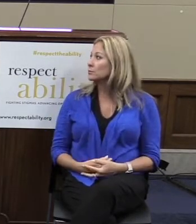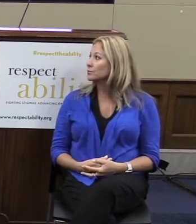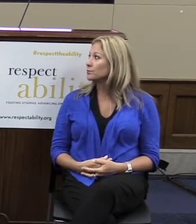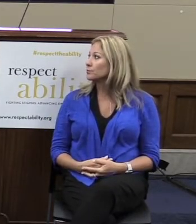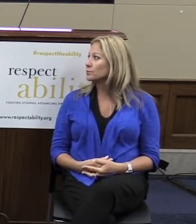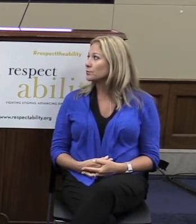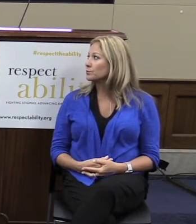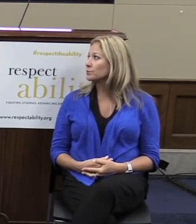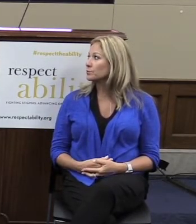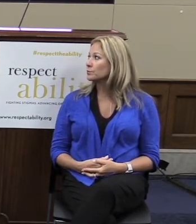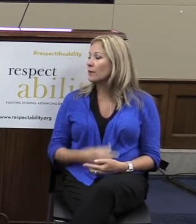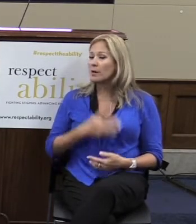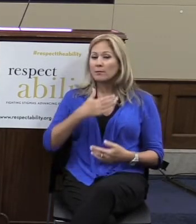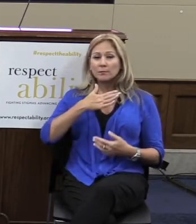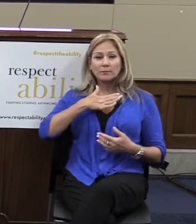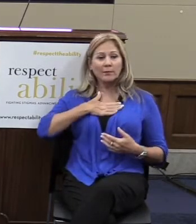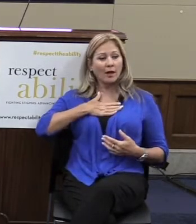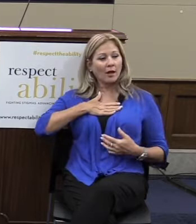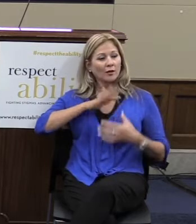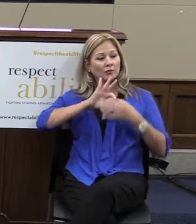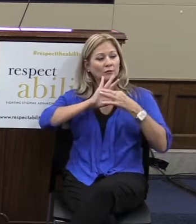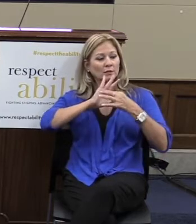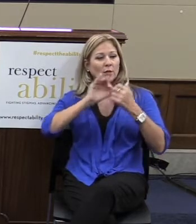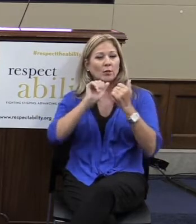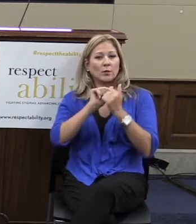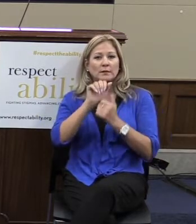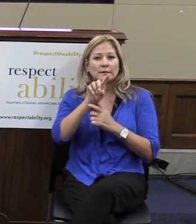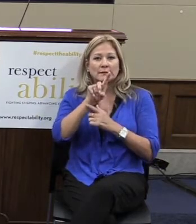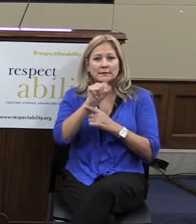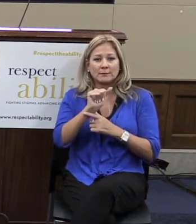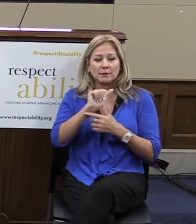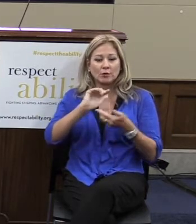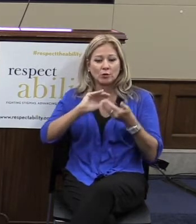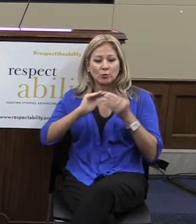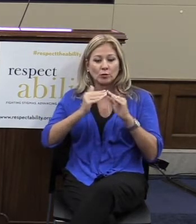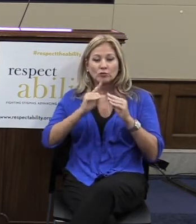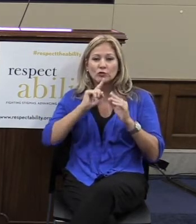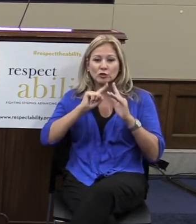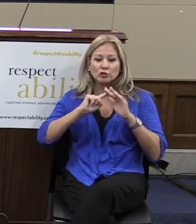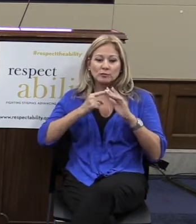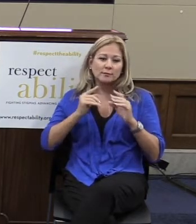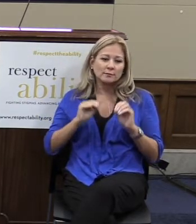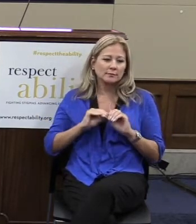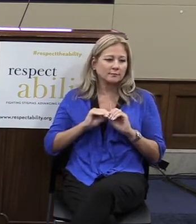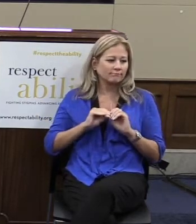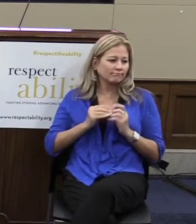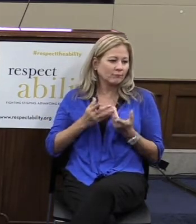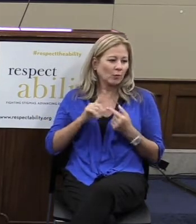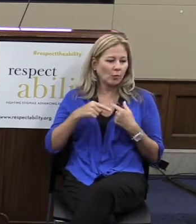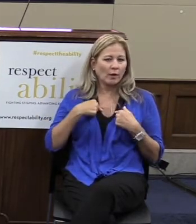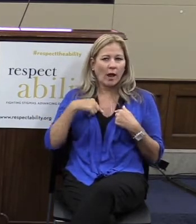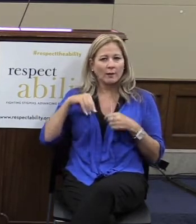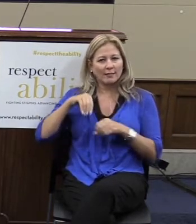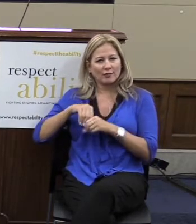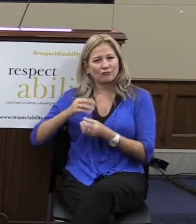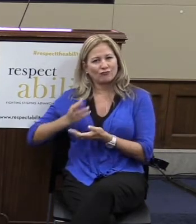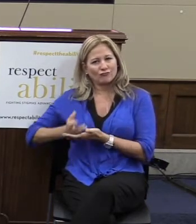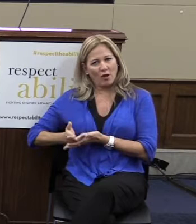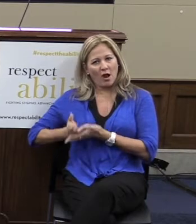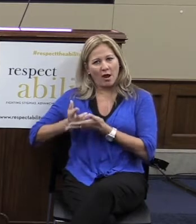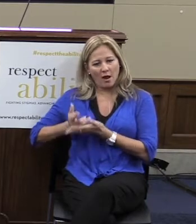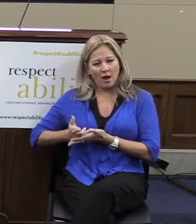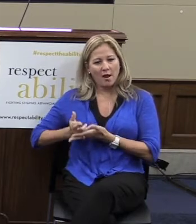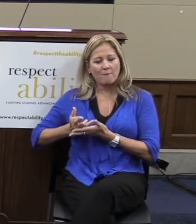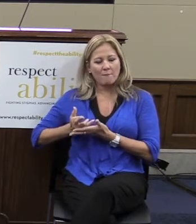So my relationship with the disability community is started obviously when I was doing my rehab, and